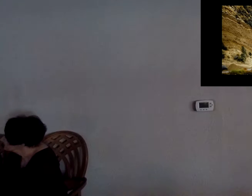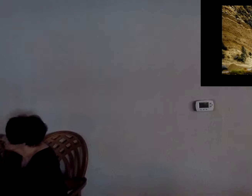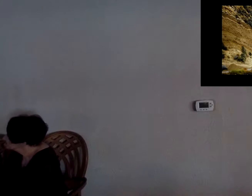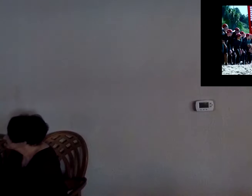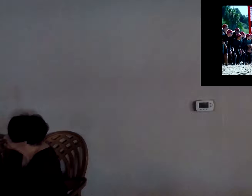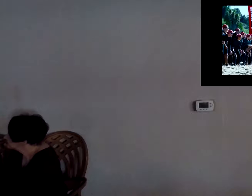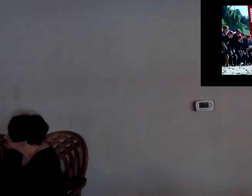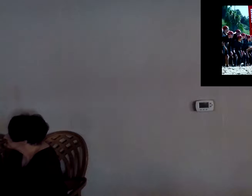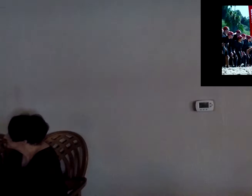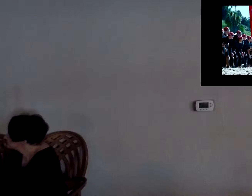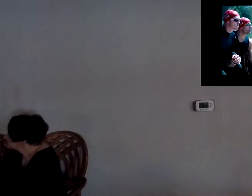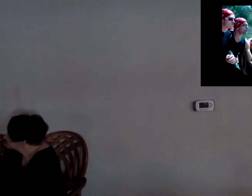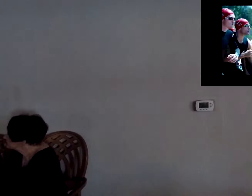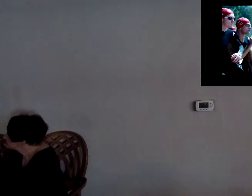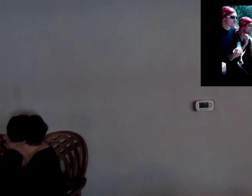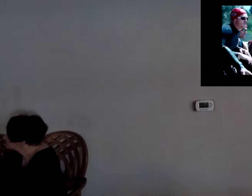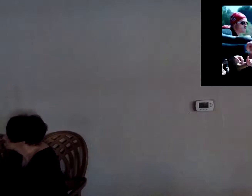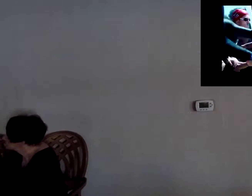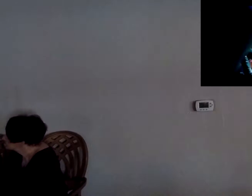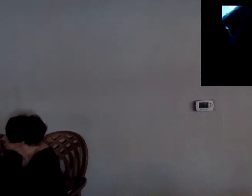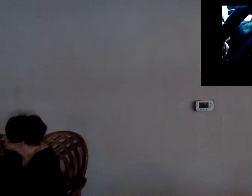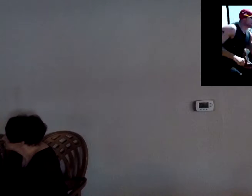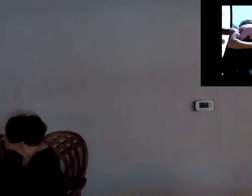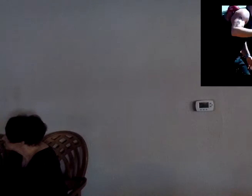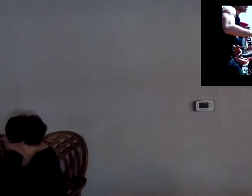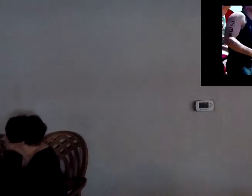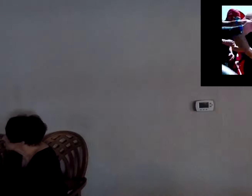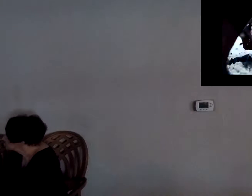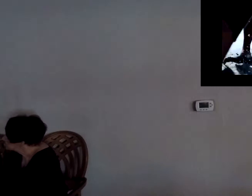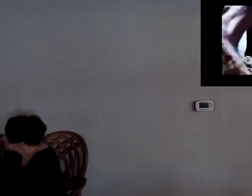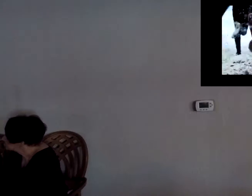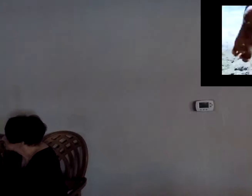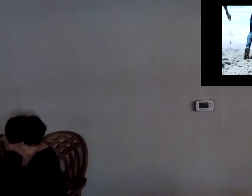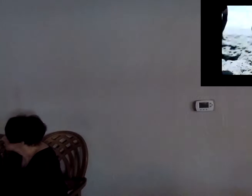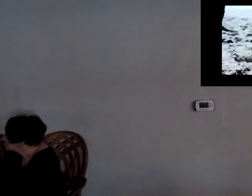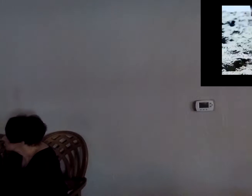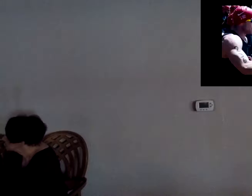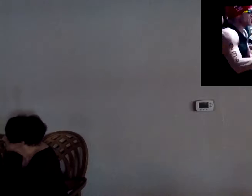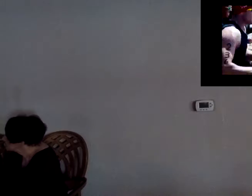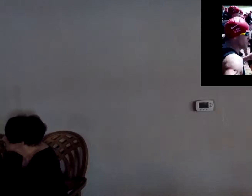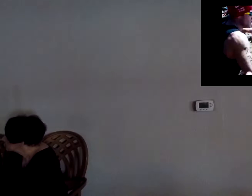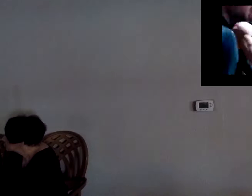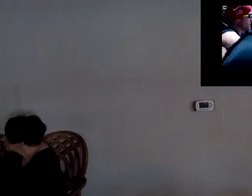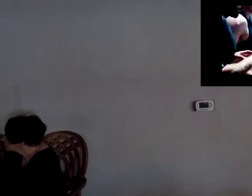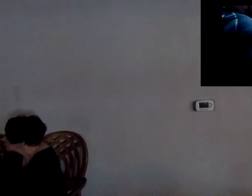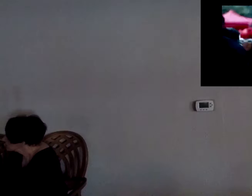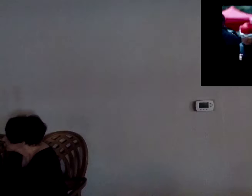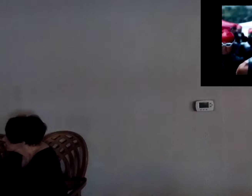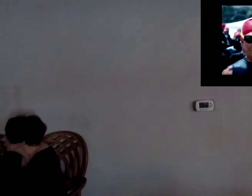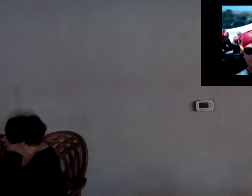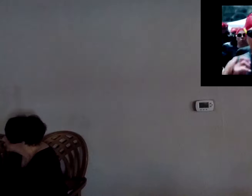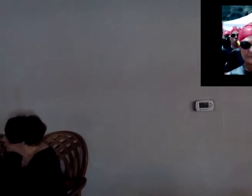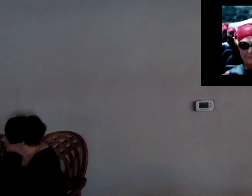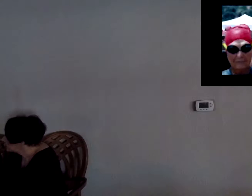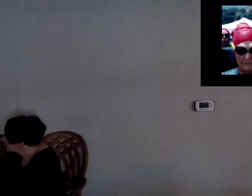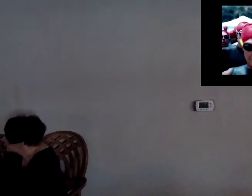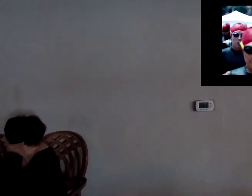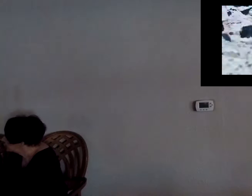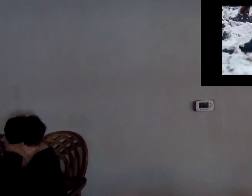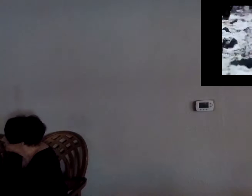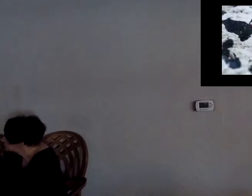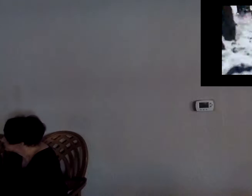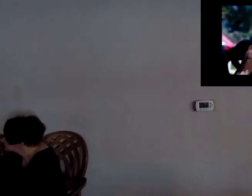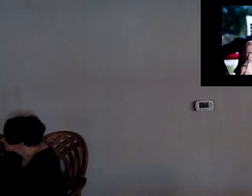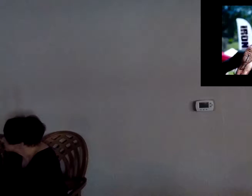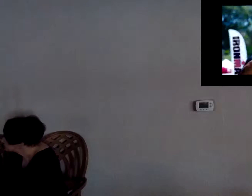Okay. Wait, what? Iron Man? No. This is a bad idea, sister. A real bad idea. Relax, she's the